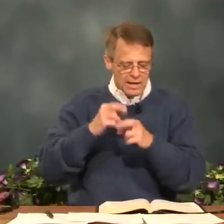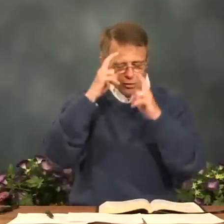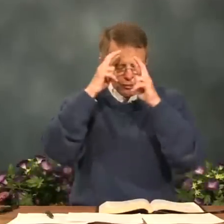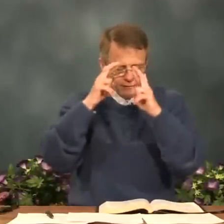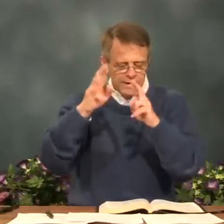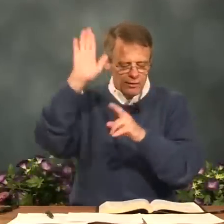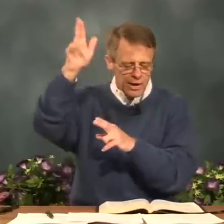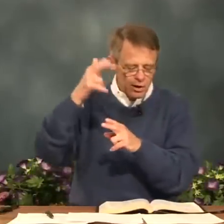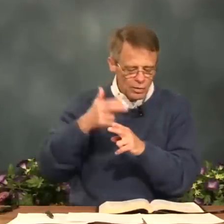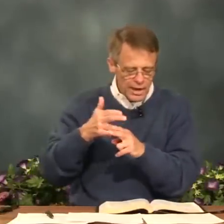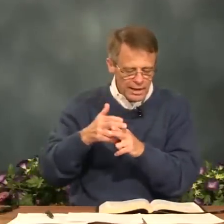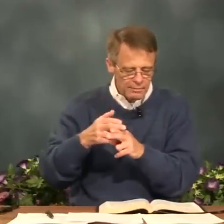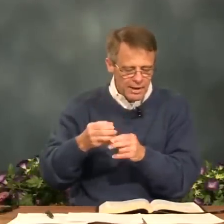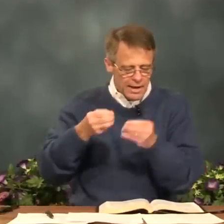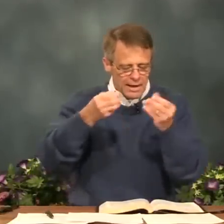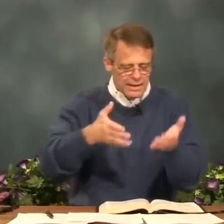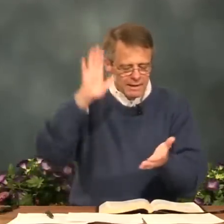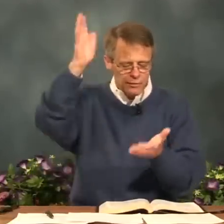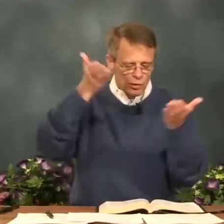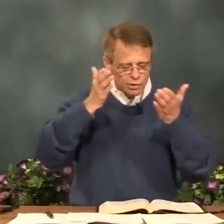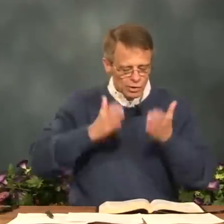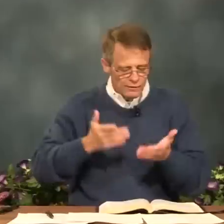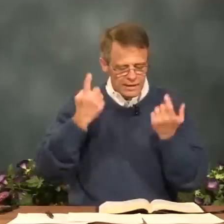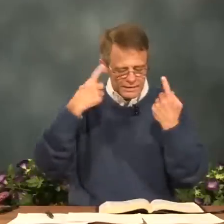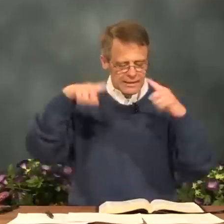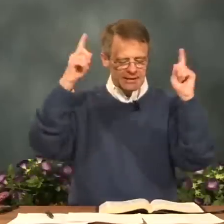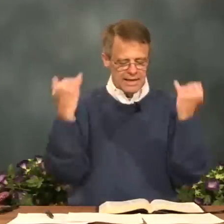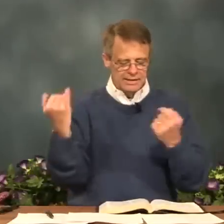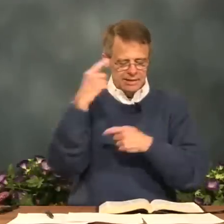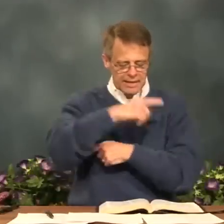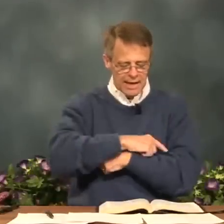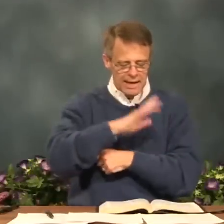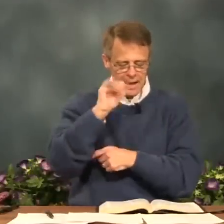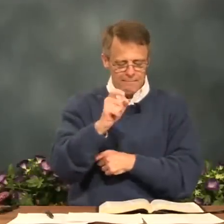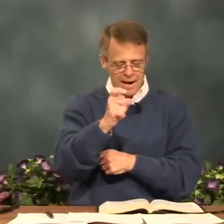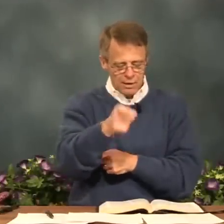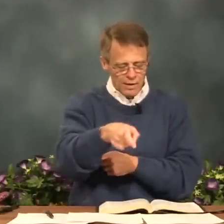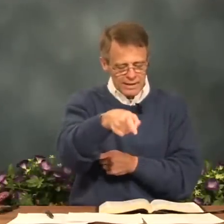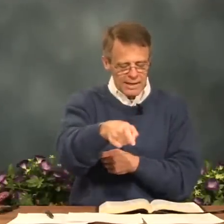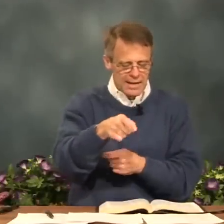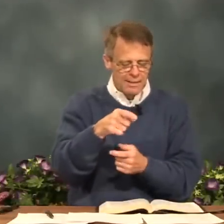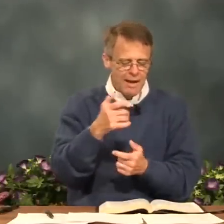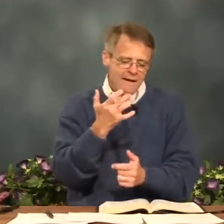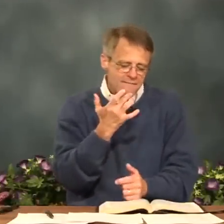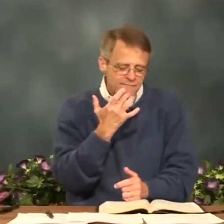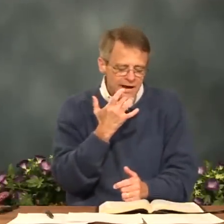in revering your name. Give your servant success today by granting him